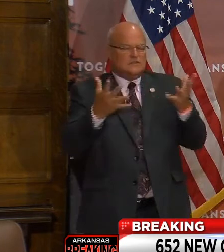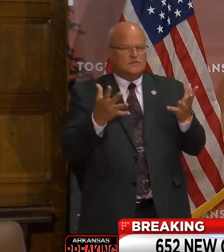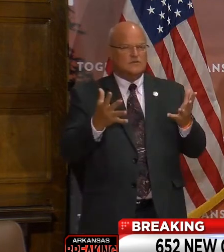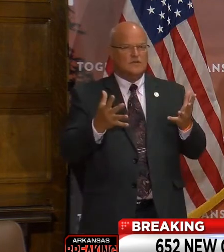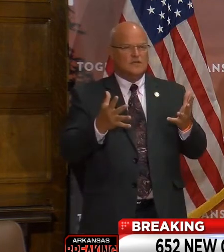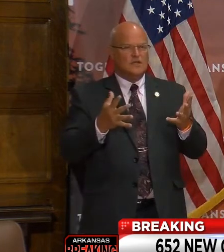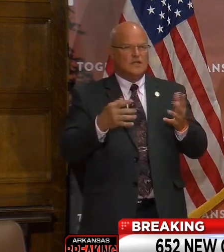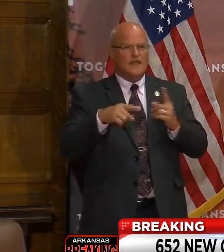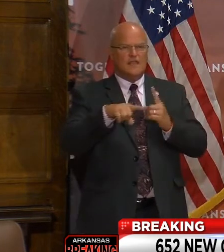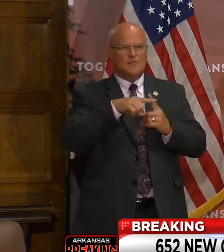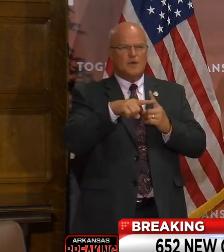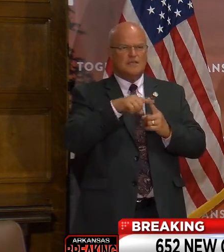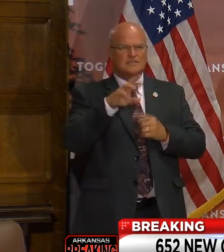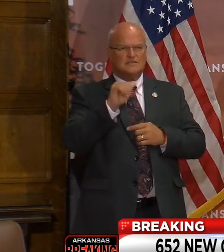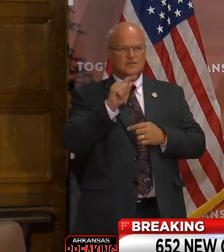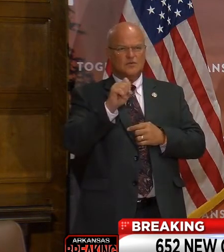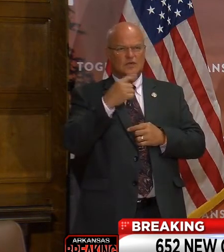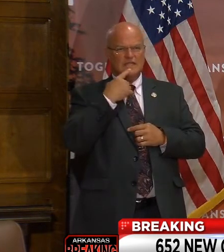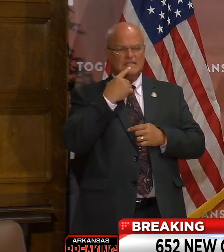our positivity rate at